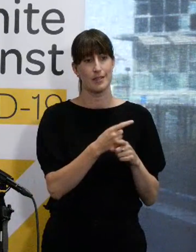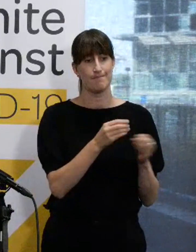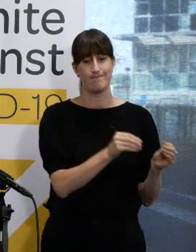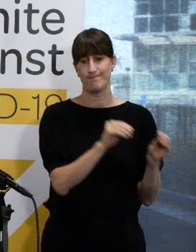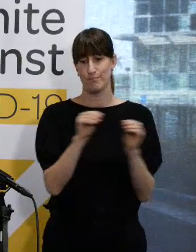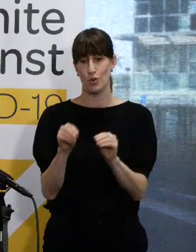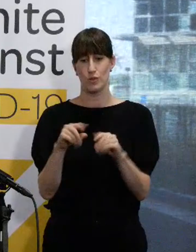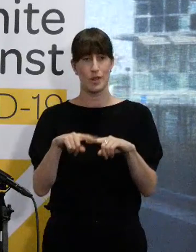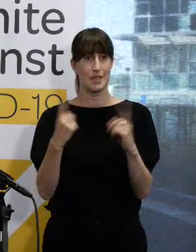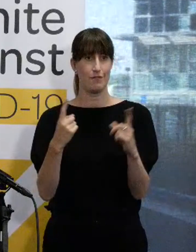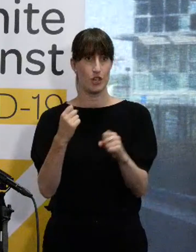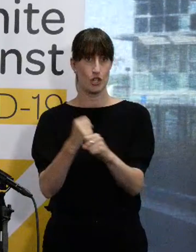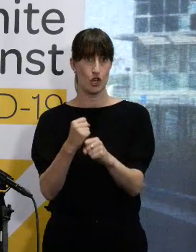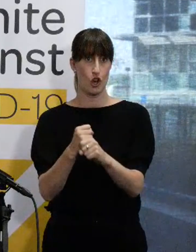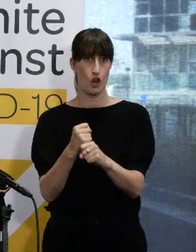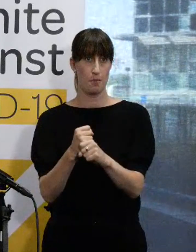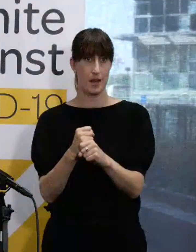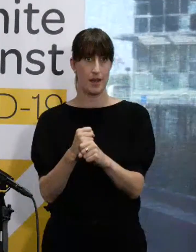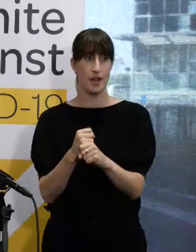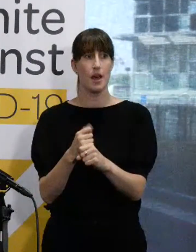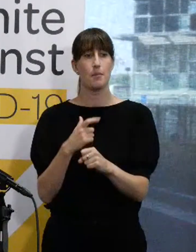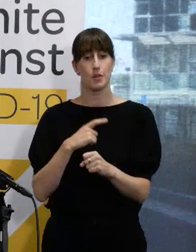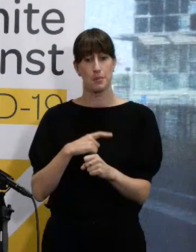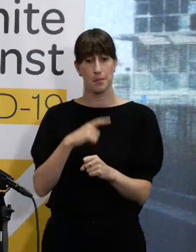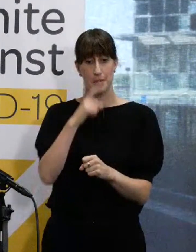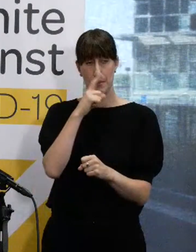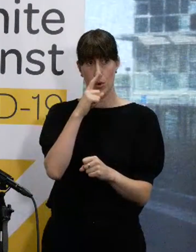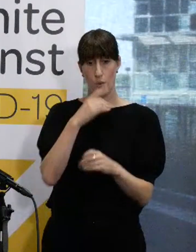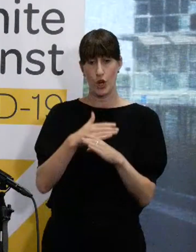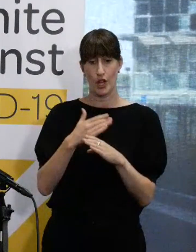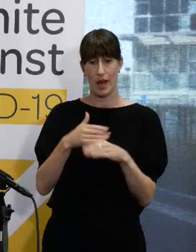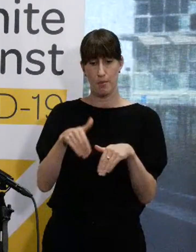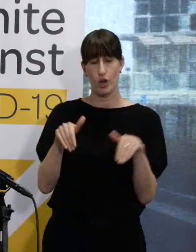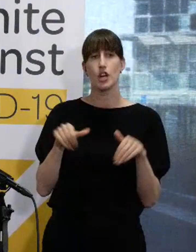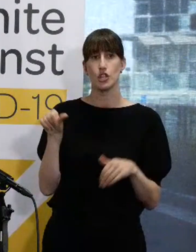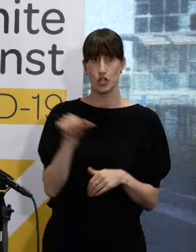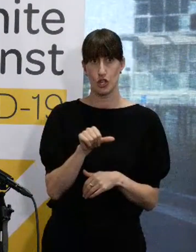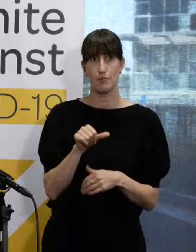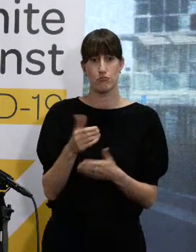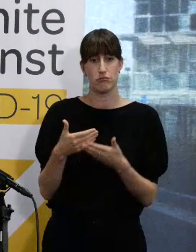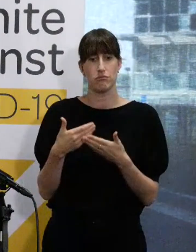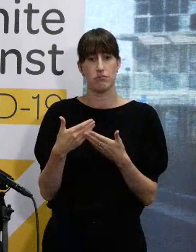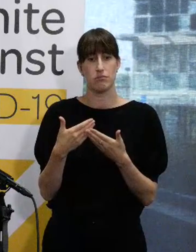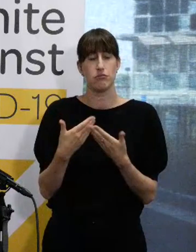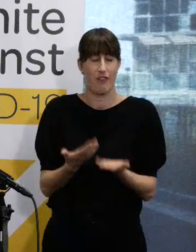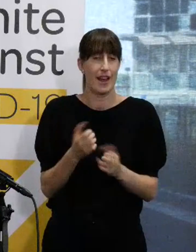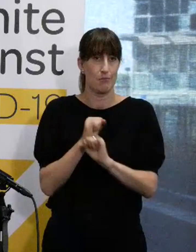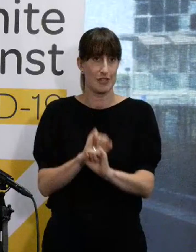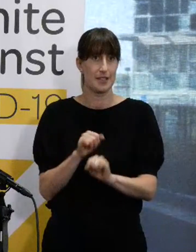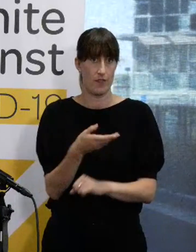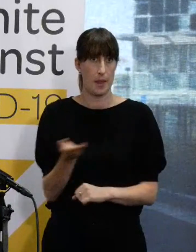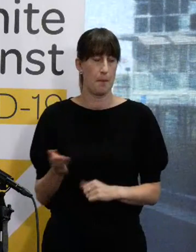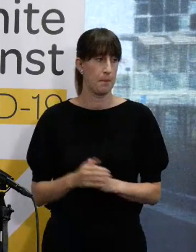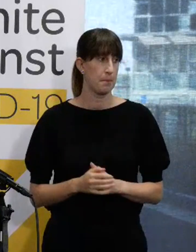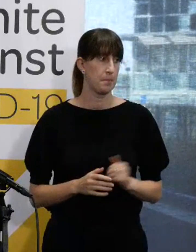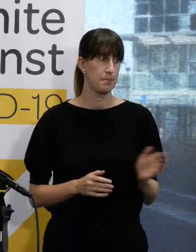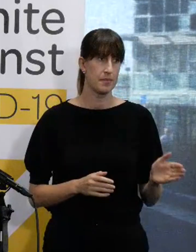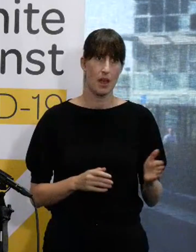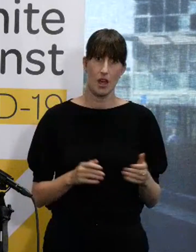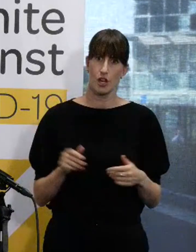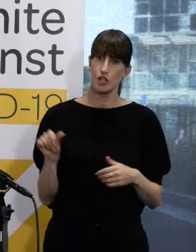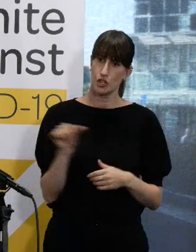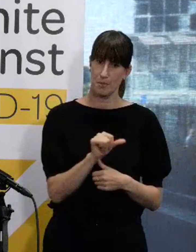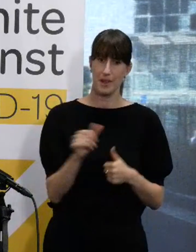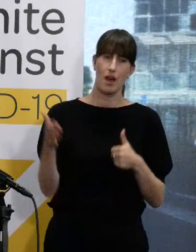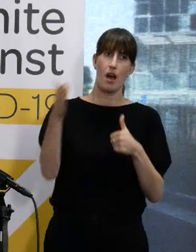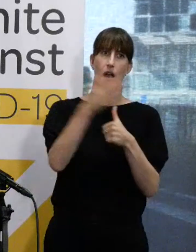vaccinated to provide protection to both them and the wider community. Why are they only doing that now? Should this be like the highest priority? And what's stopping